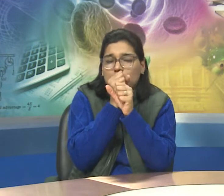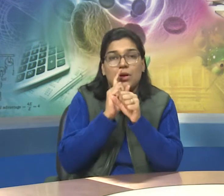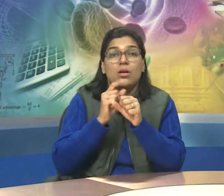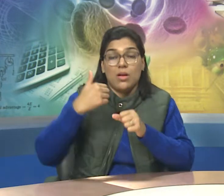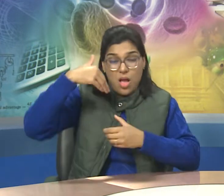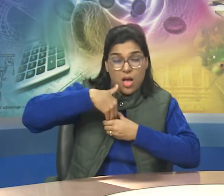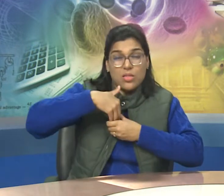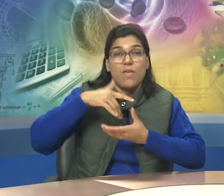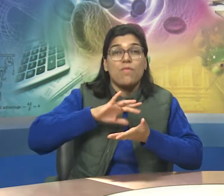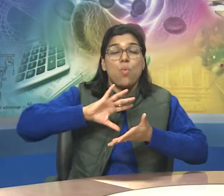open-minded